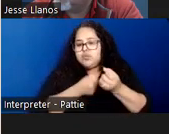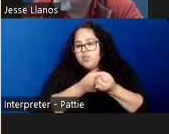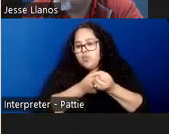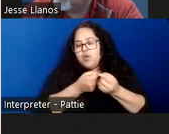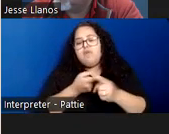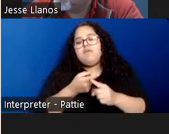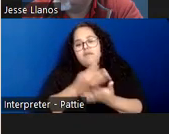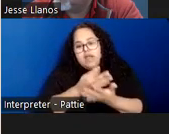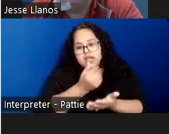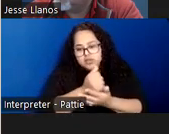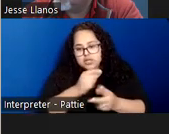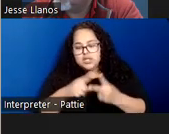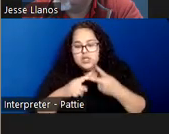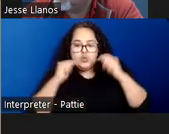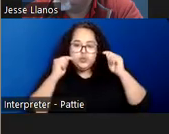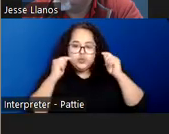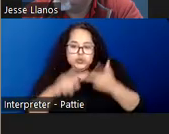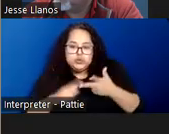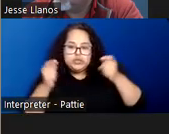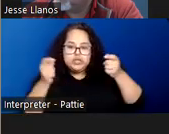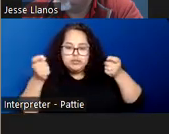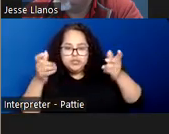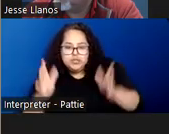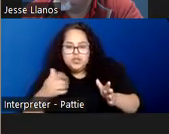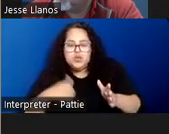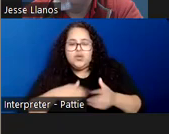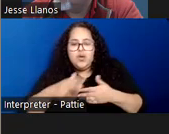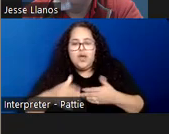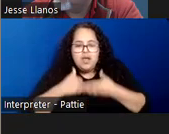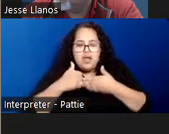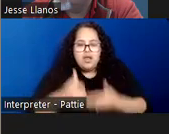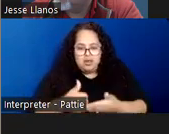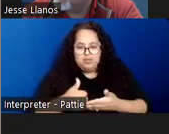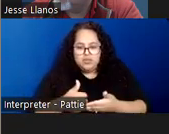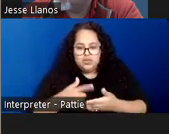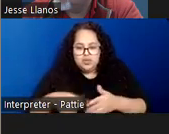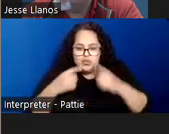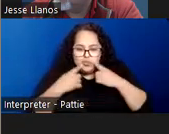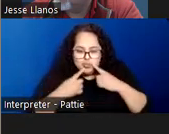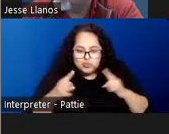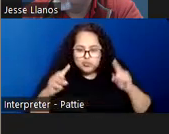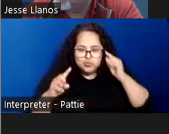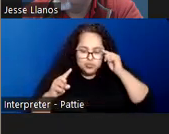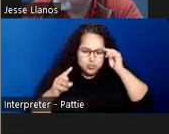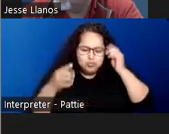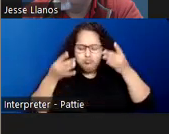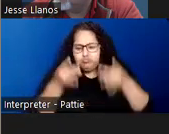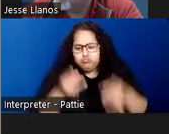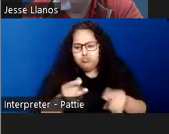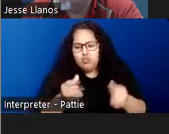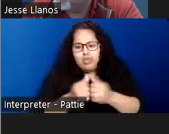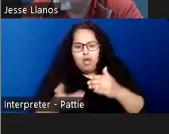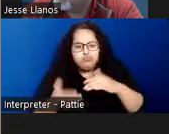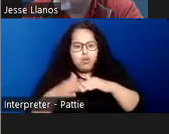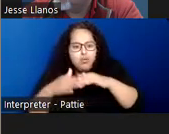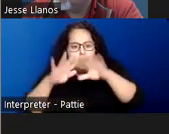tutors, and administrators. All of us want to help you complete your educational goals efficiently without taking extra college courses